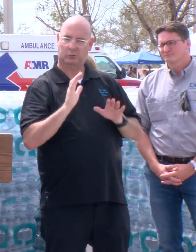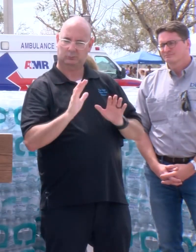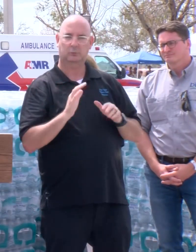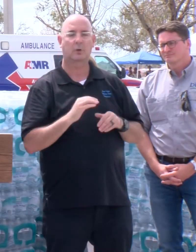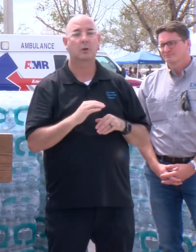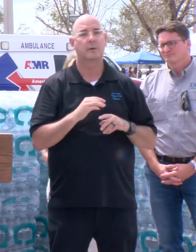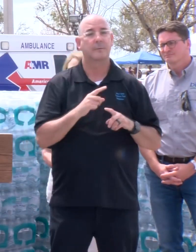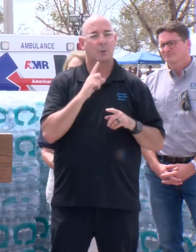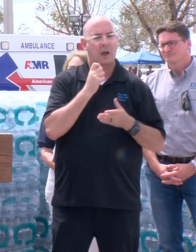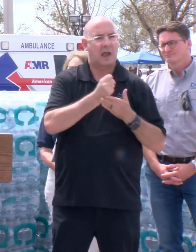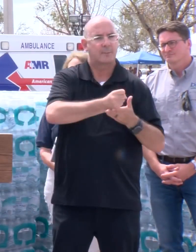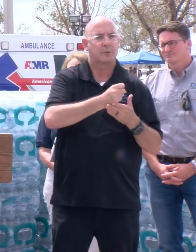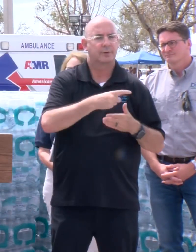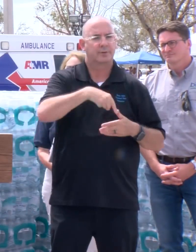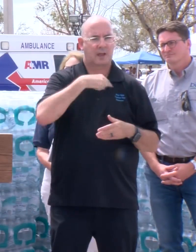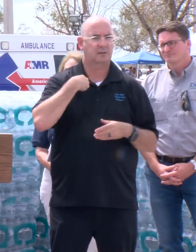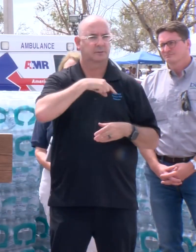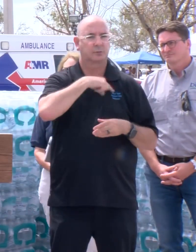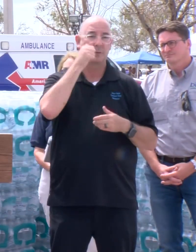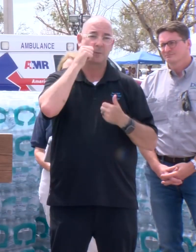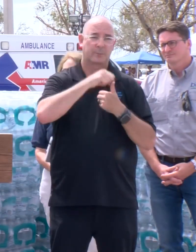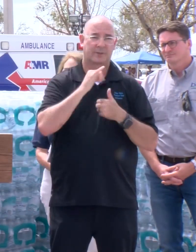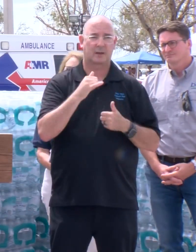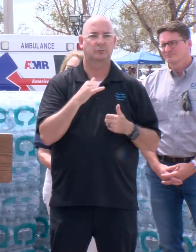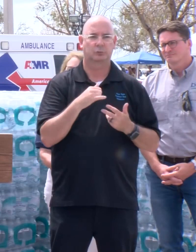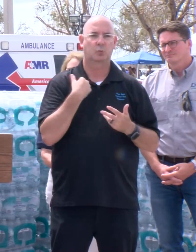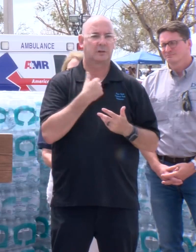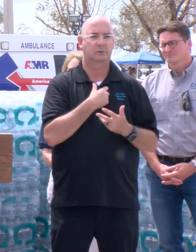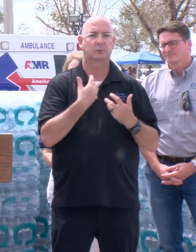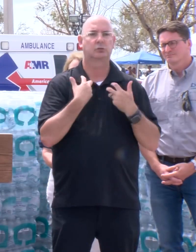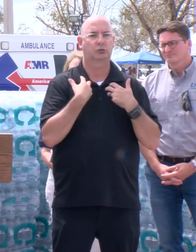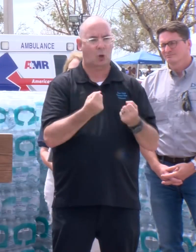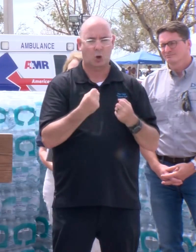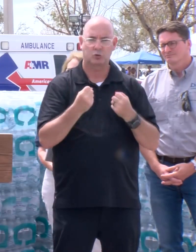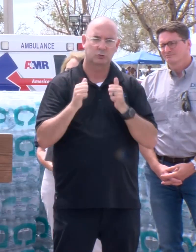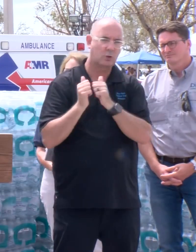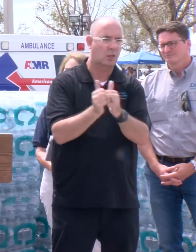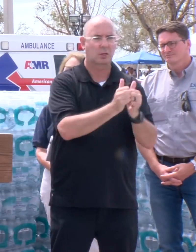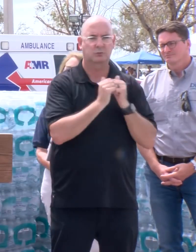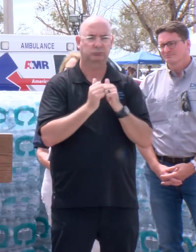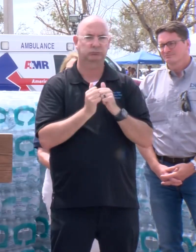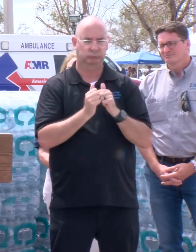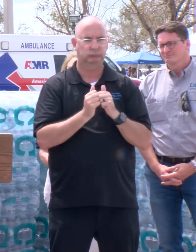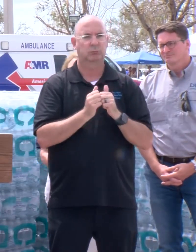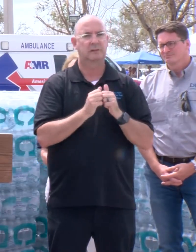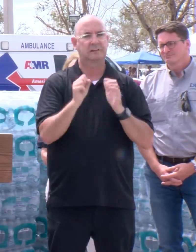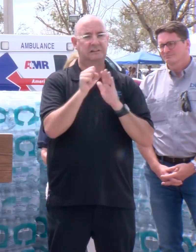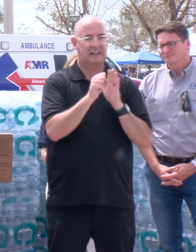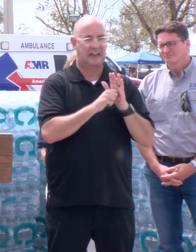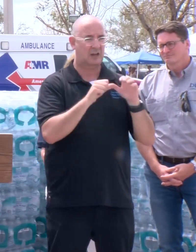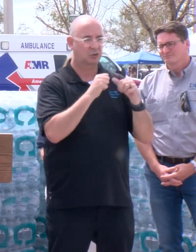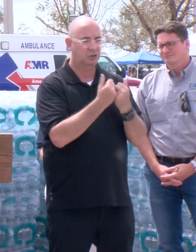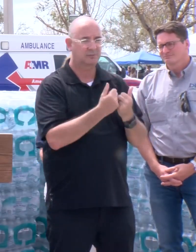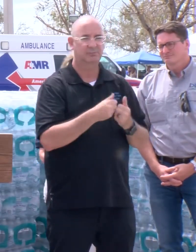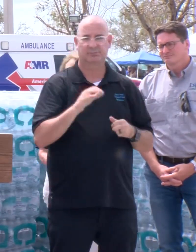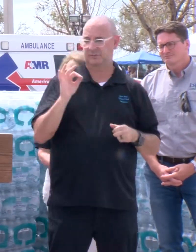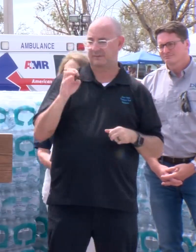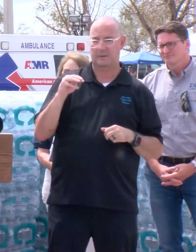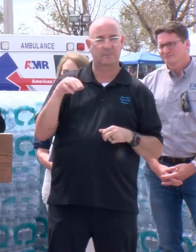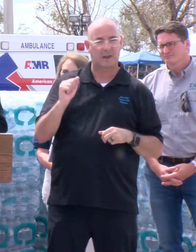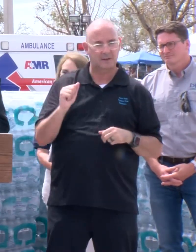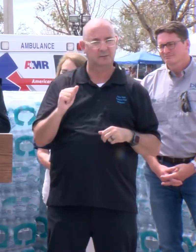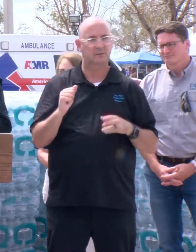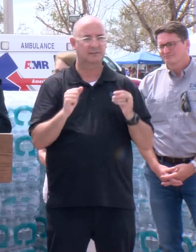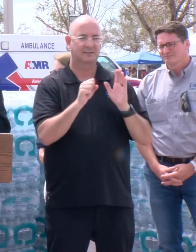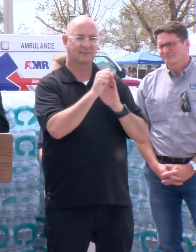together. Both FEMA, Florida Division of Emergency Management, and its mutual aid and state partners. Governor, and a special